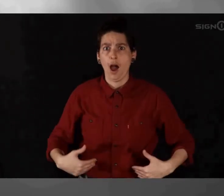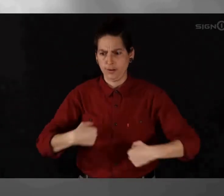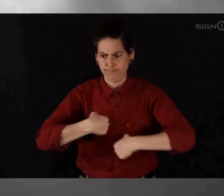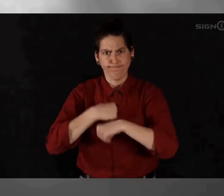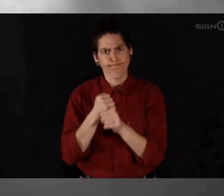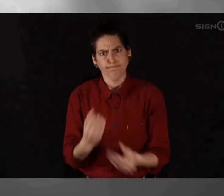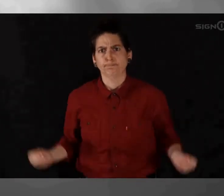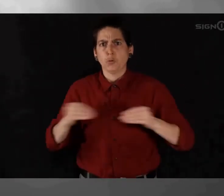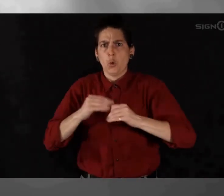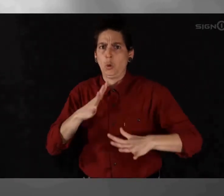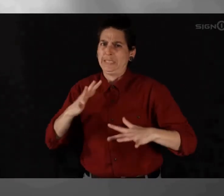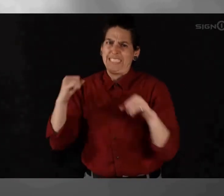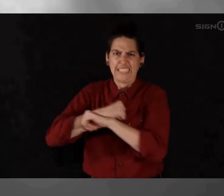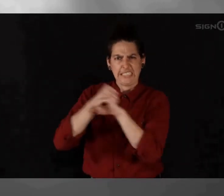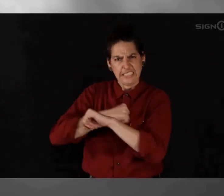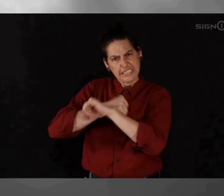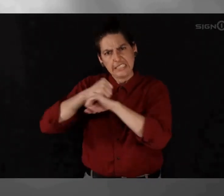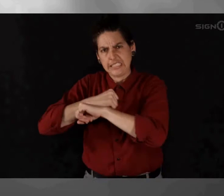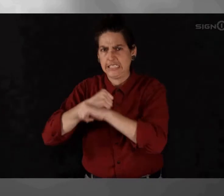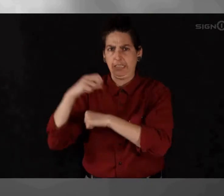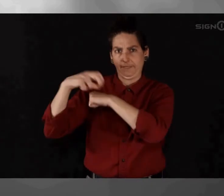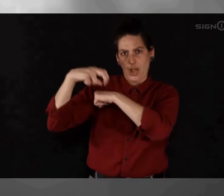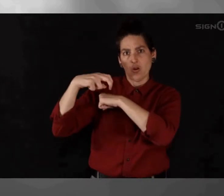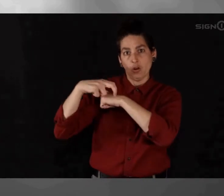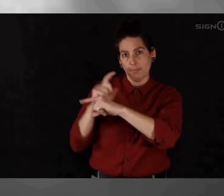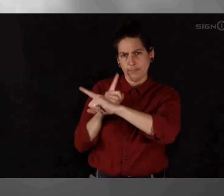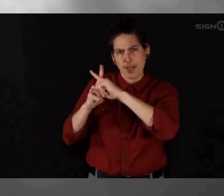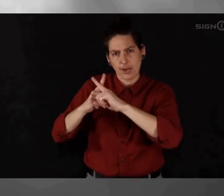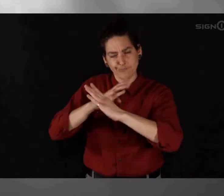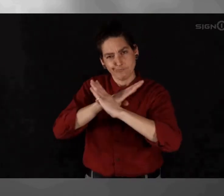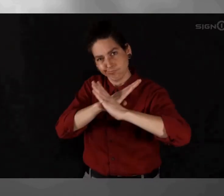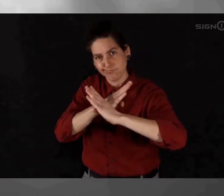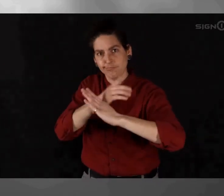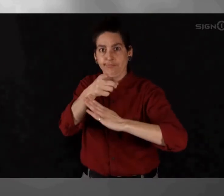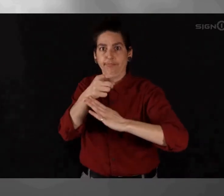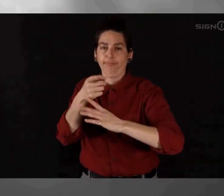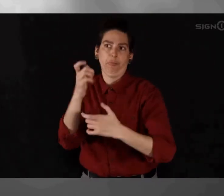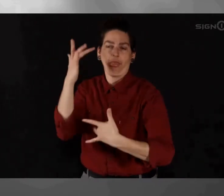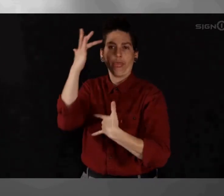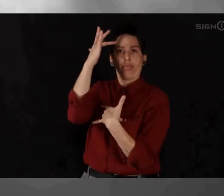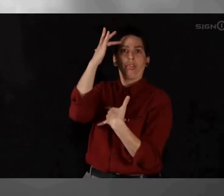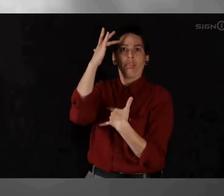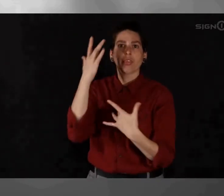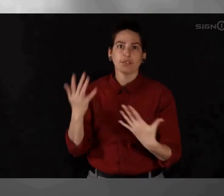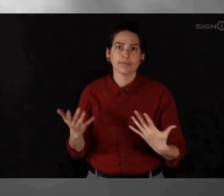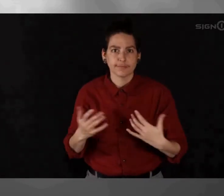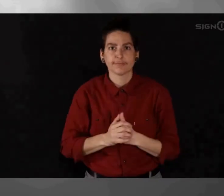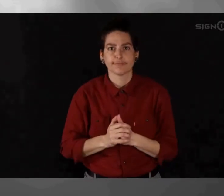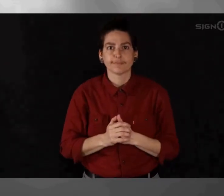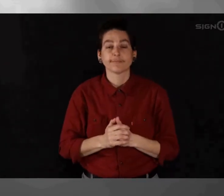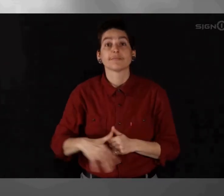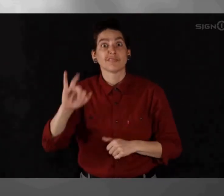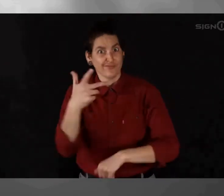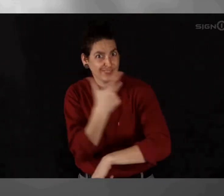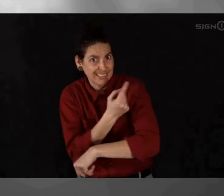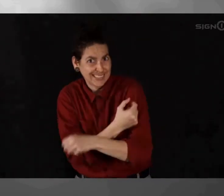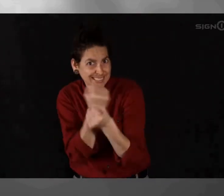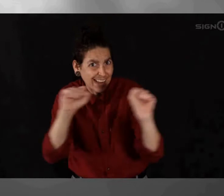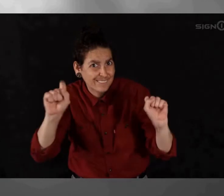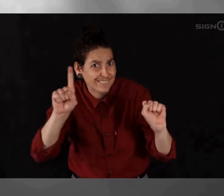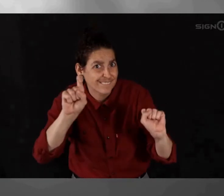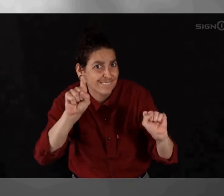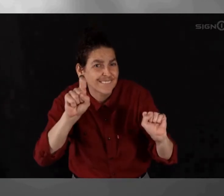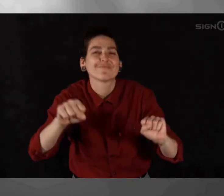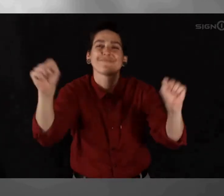and more of these antibodies to fight the virus and prevent you from getting sick. Is the vaccine safe? Yes,